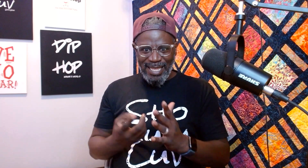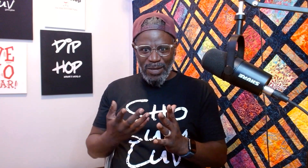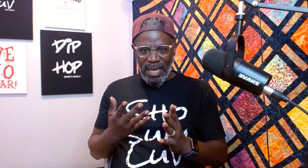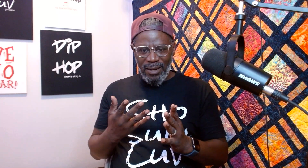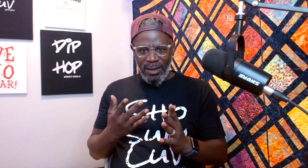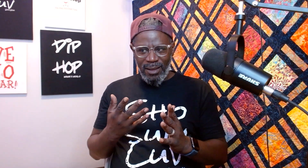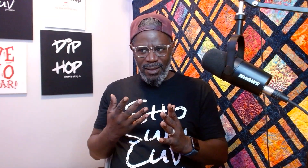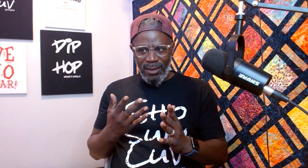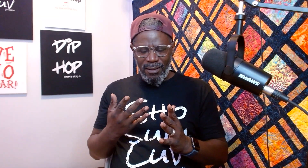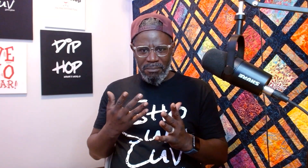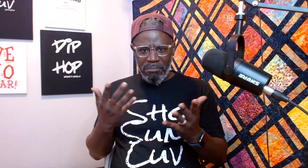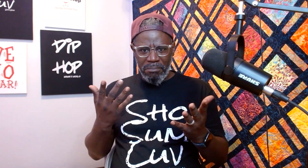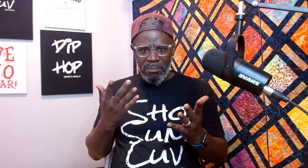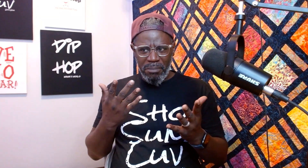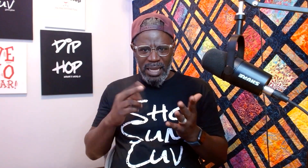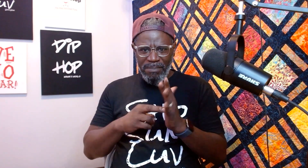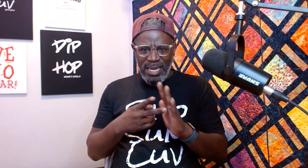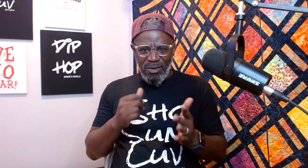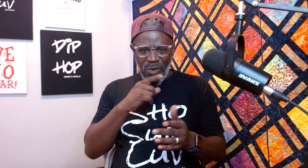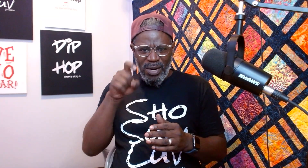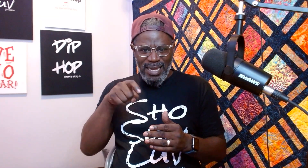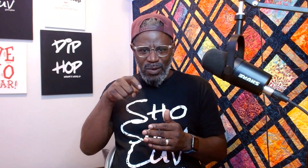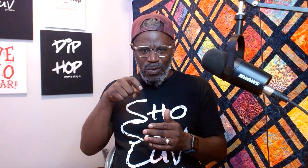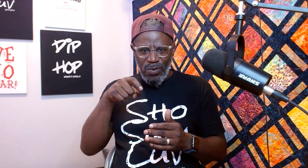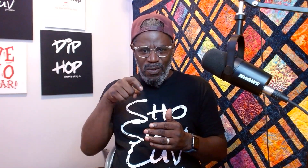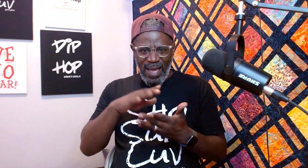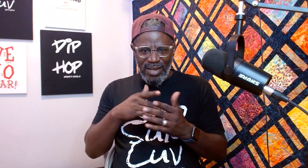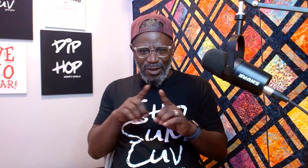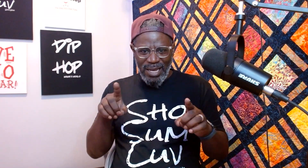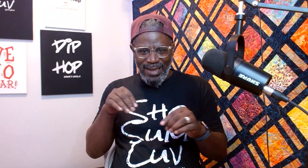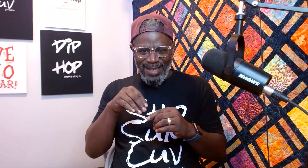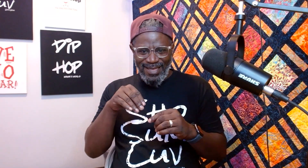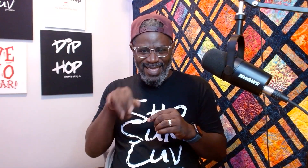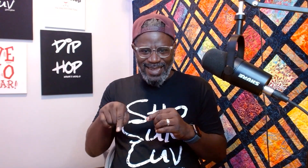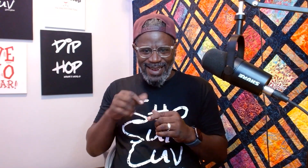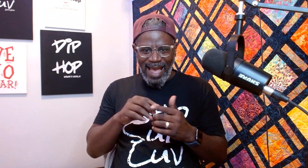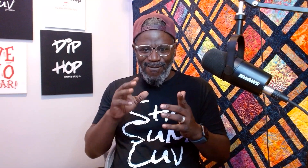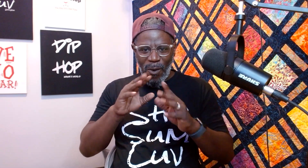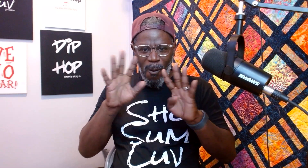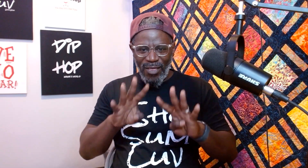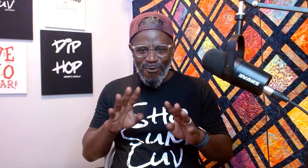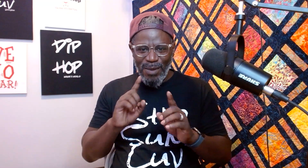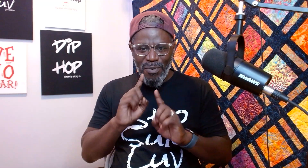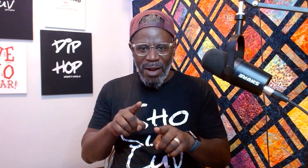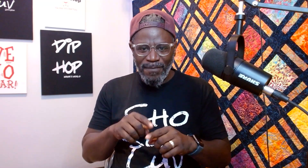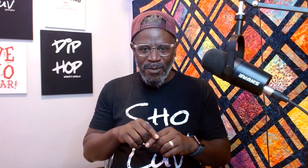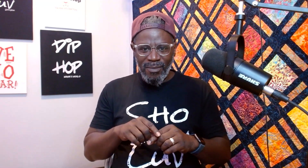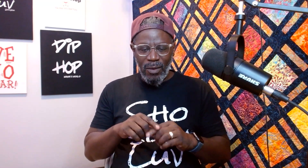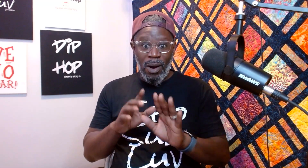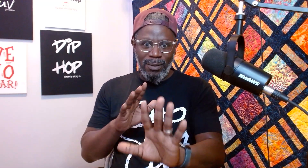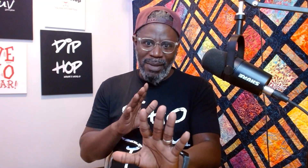really into it, it means you don't need to have a degree in this, like for weather